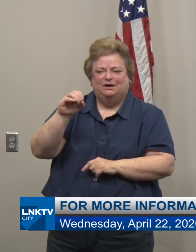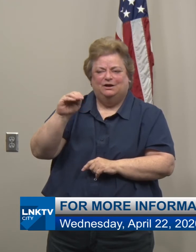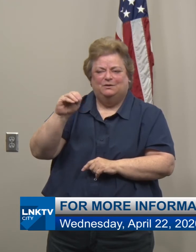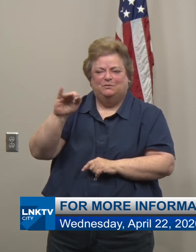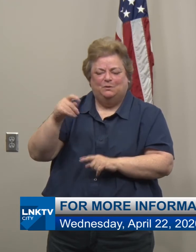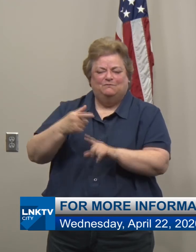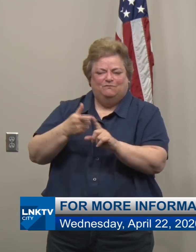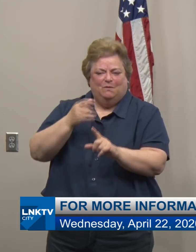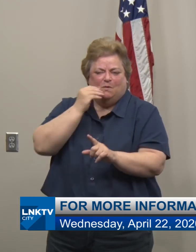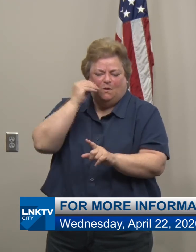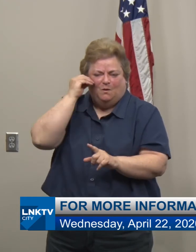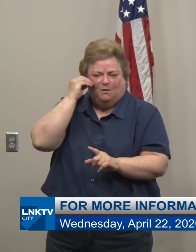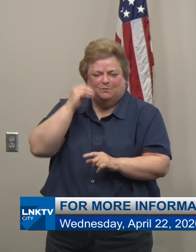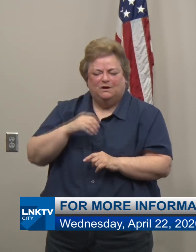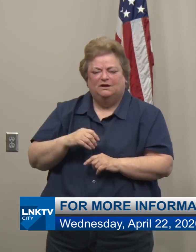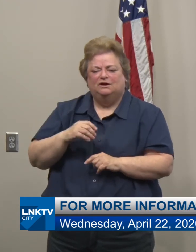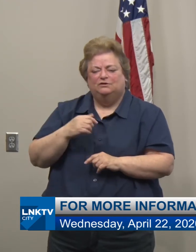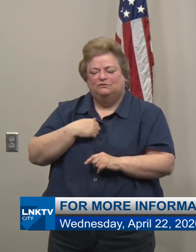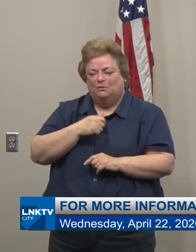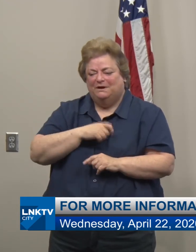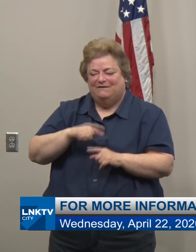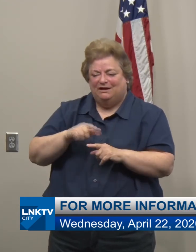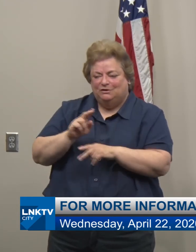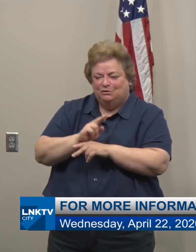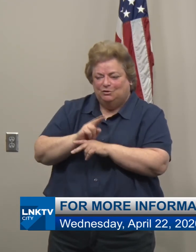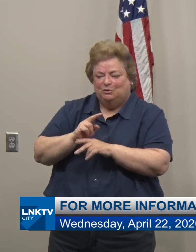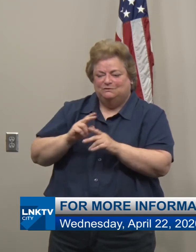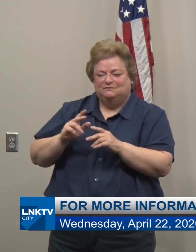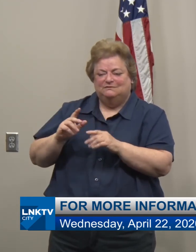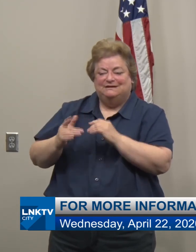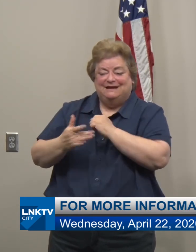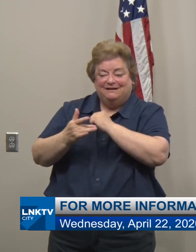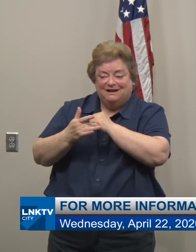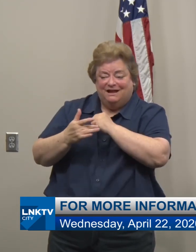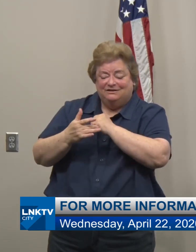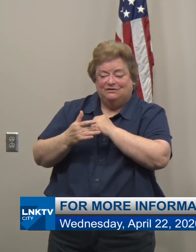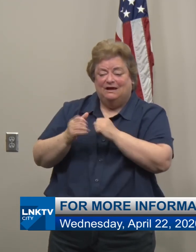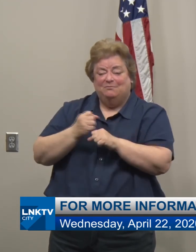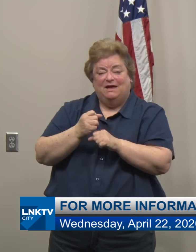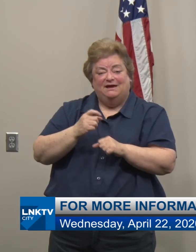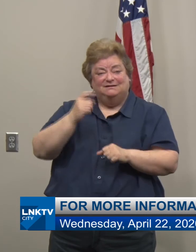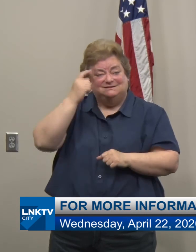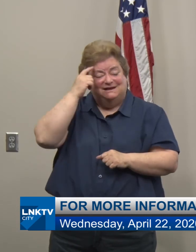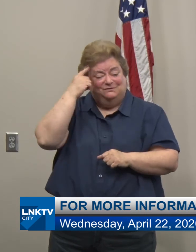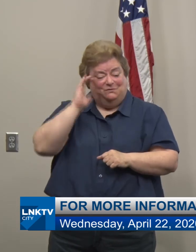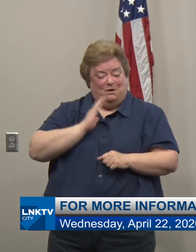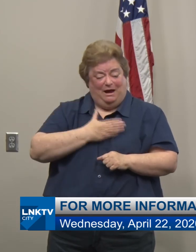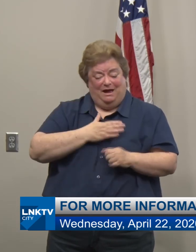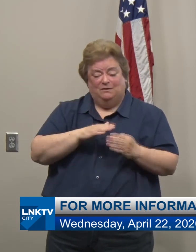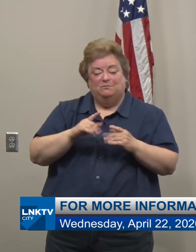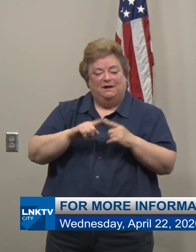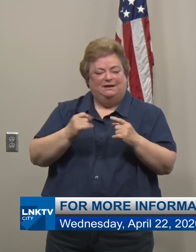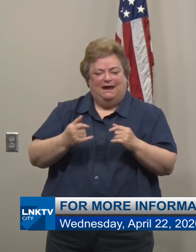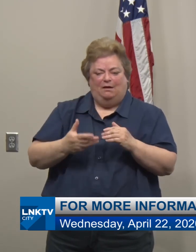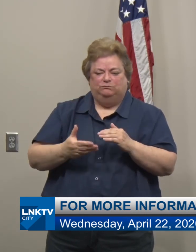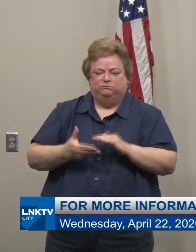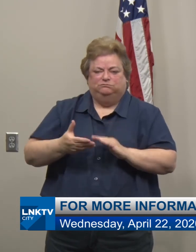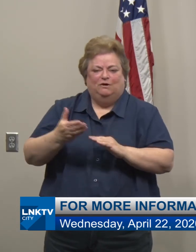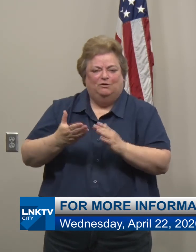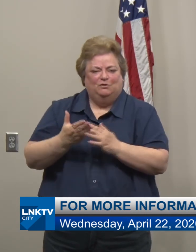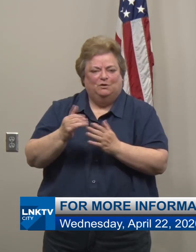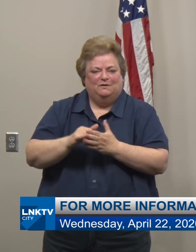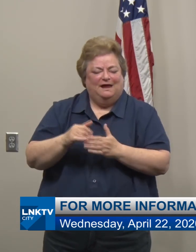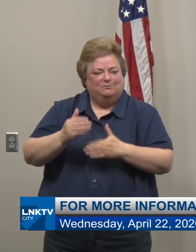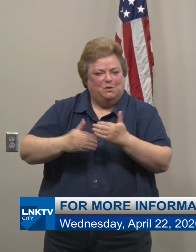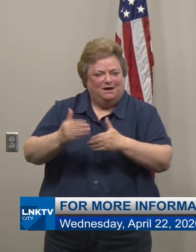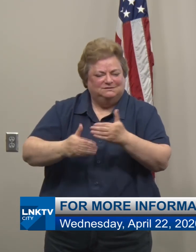involved, making some investments in technology that made sense for our organization already, but that got accelerated by this process so that we had, ways